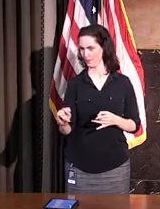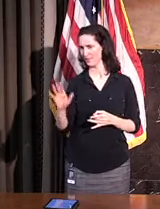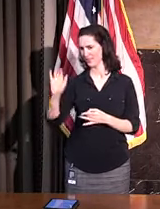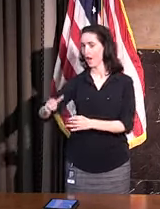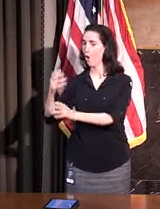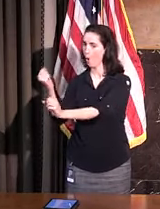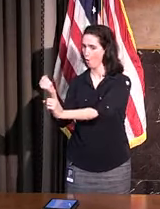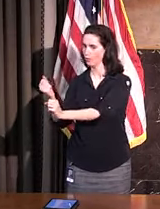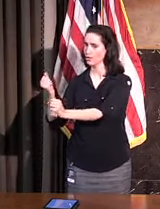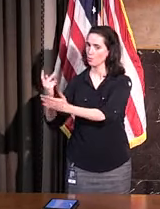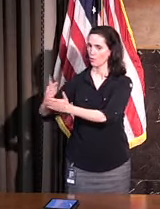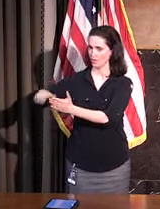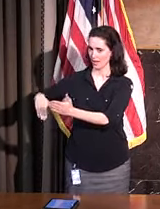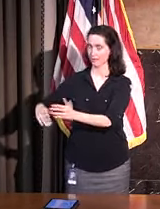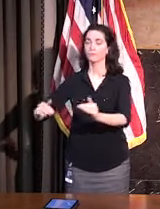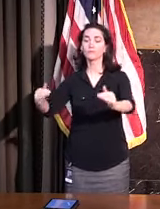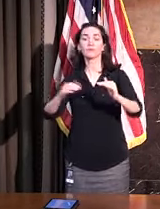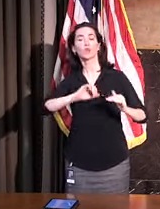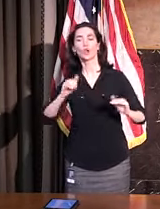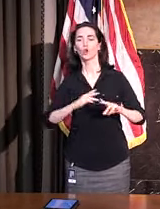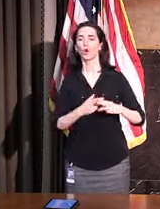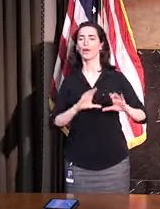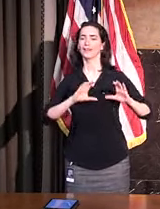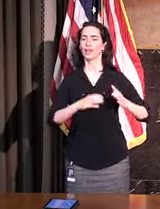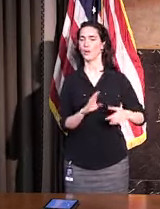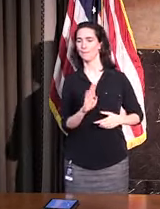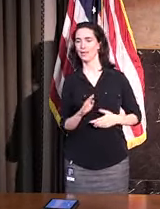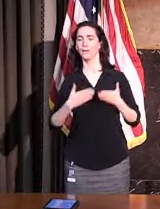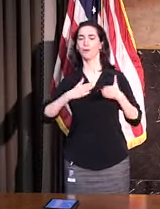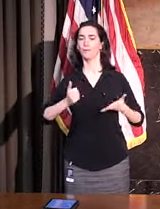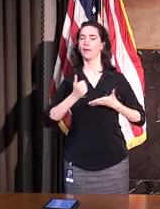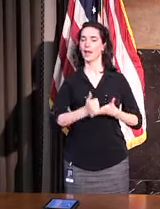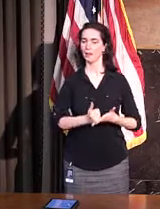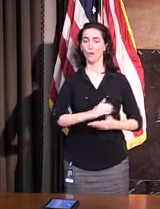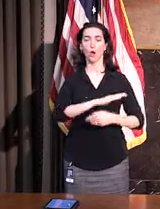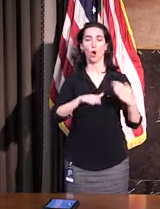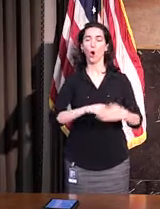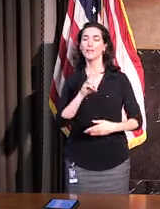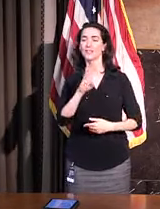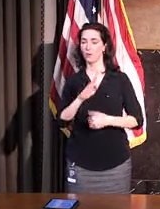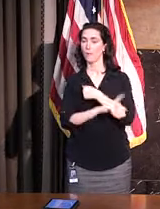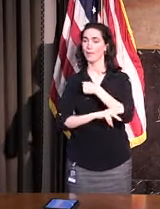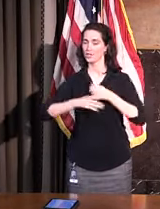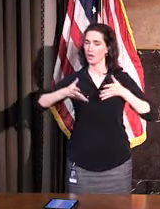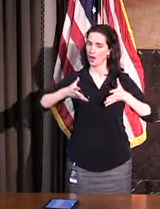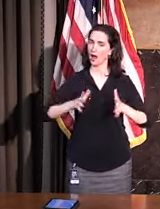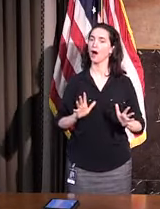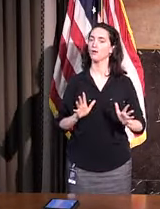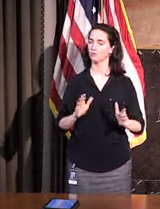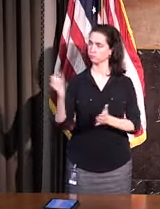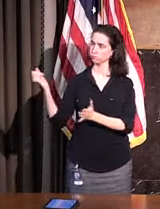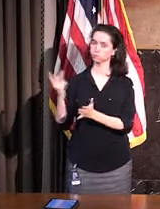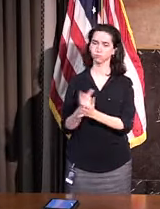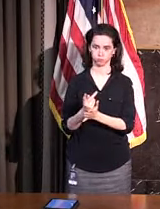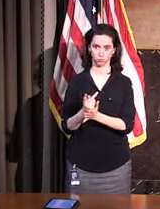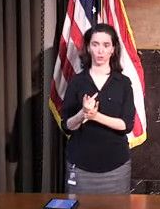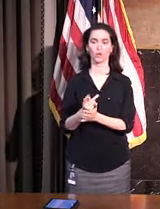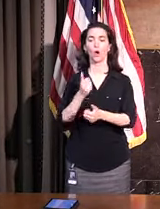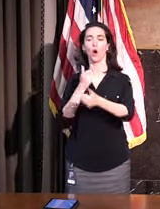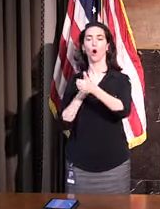Further, Category B, public assistance, has been authorized for all 64 parishes, along with assistance under the